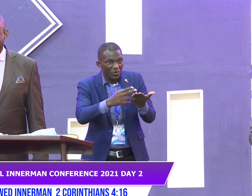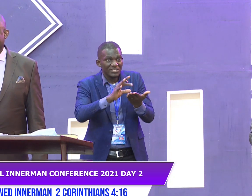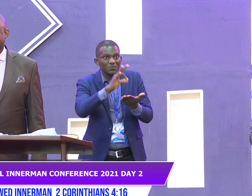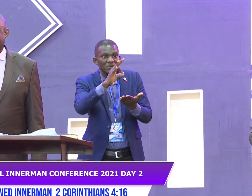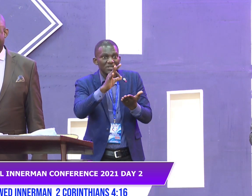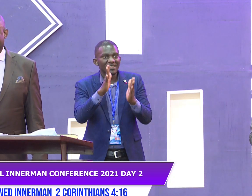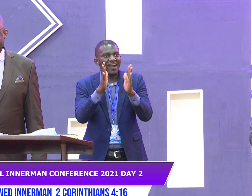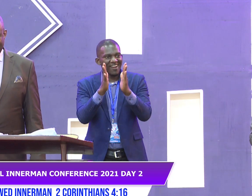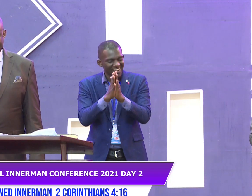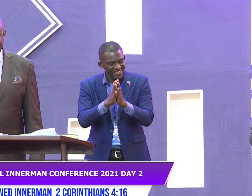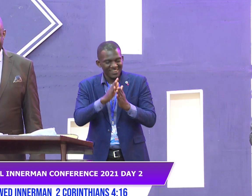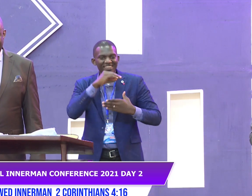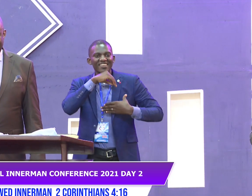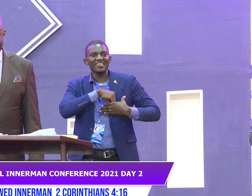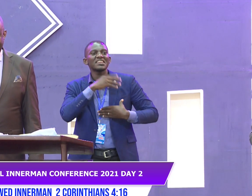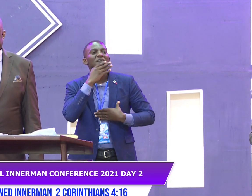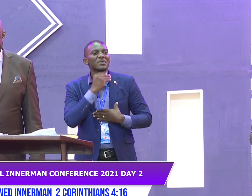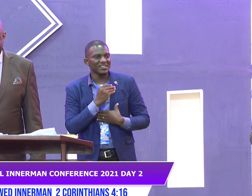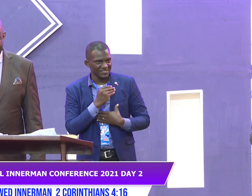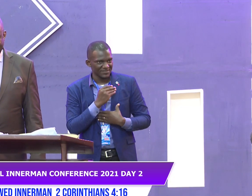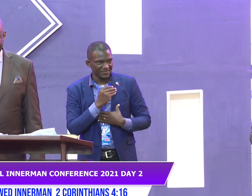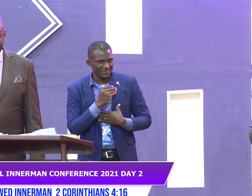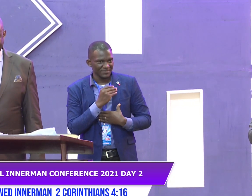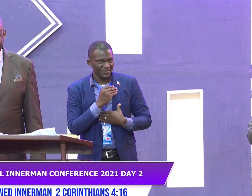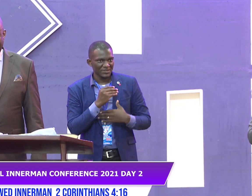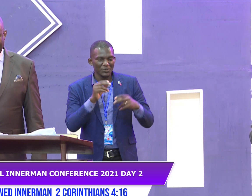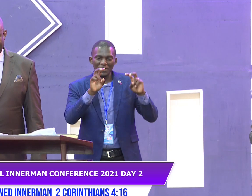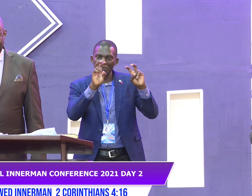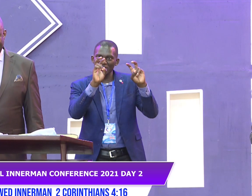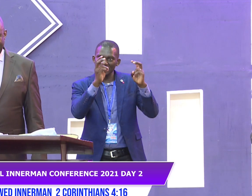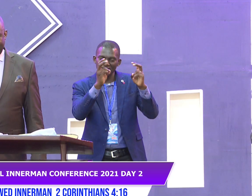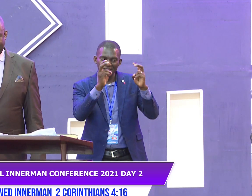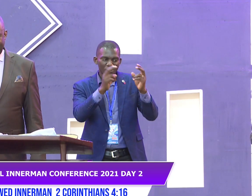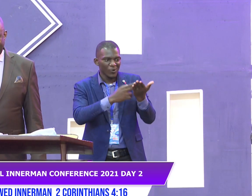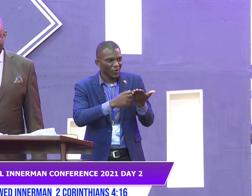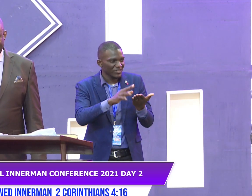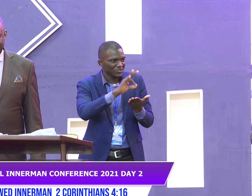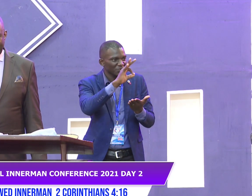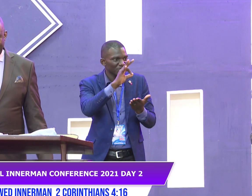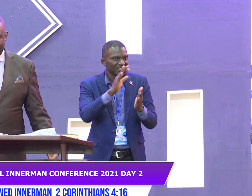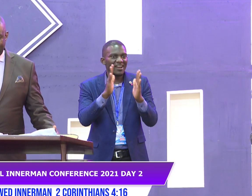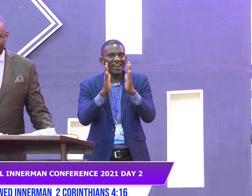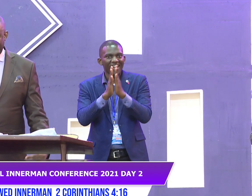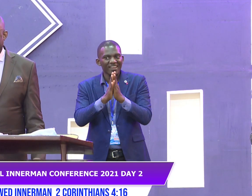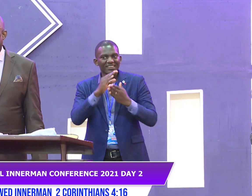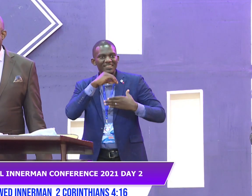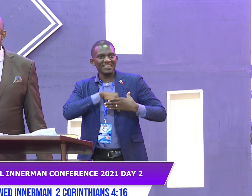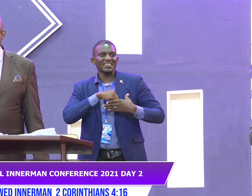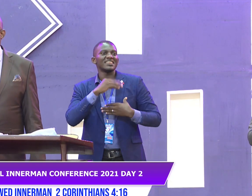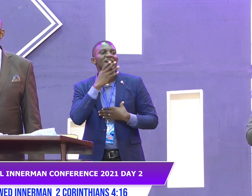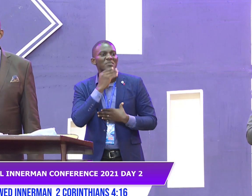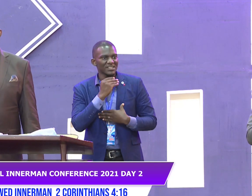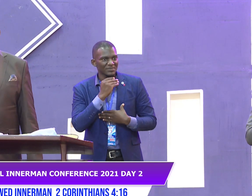omutukuvu n'omuntu w'omunda. Praise the Lord. Mukama yebazibwe. And when I woke up this